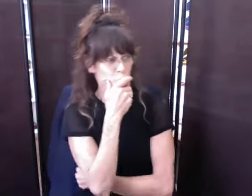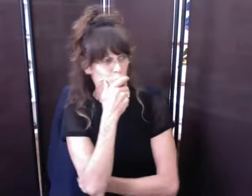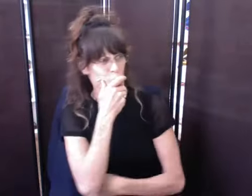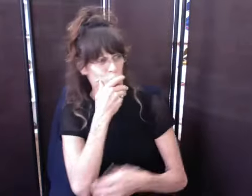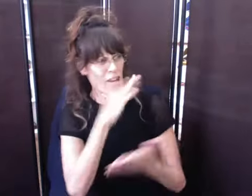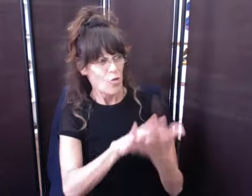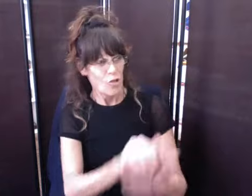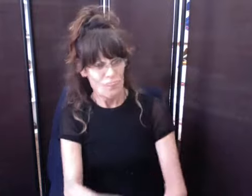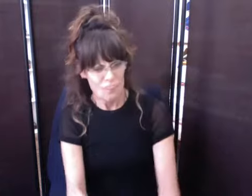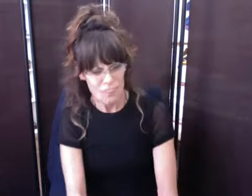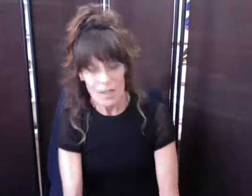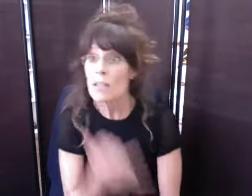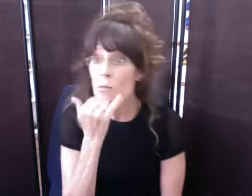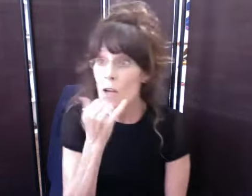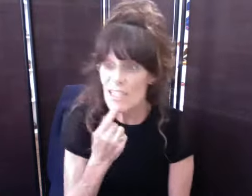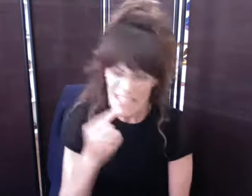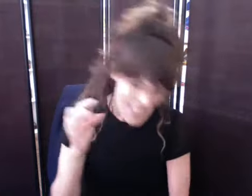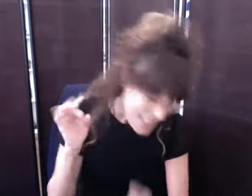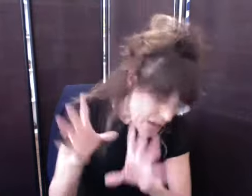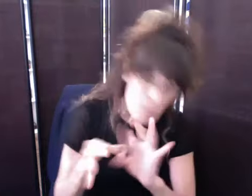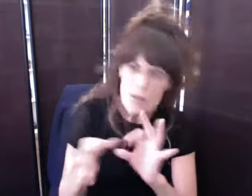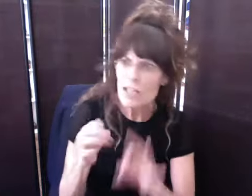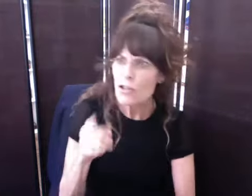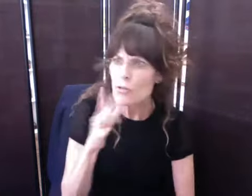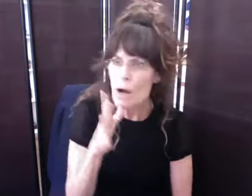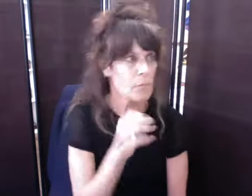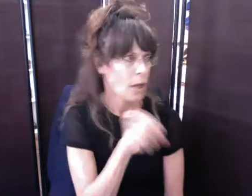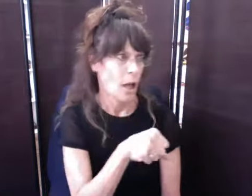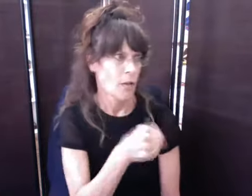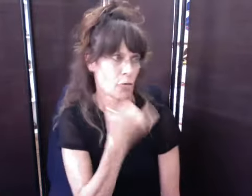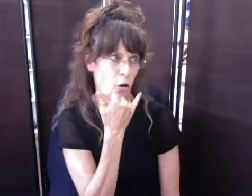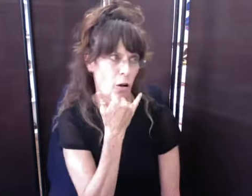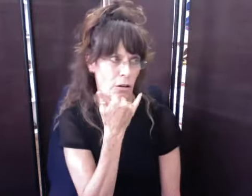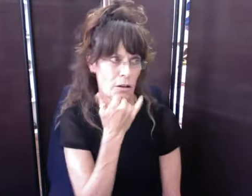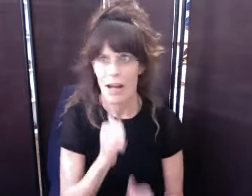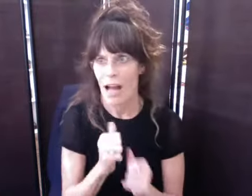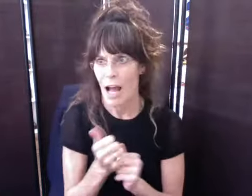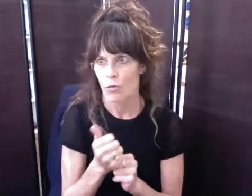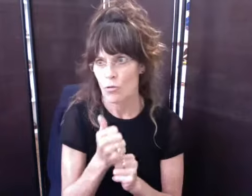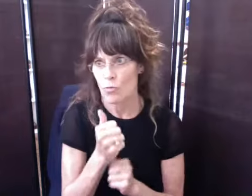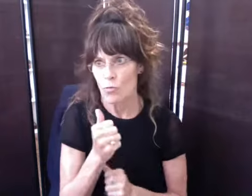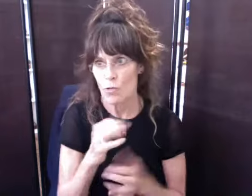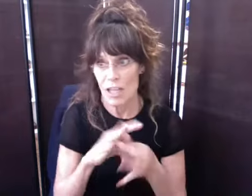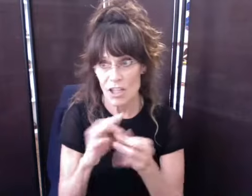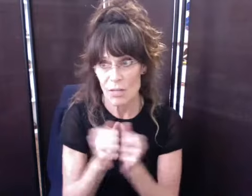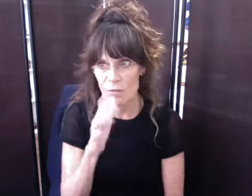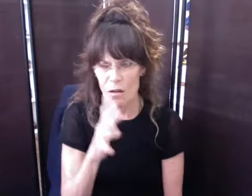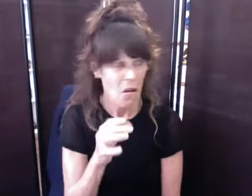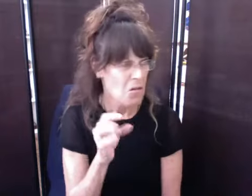Hey, is it wrong to say horrible things to your mom? Yeah. Hey, how's that relationship going? Oh, man, awful. Hey,